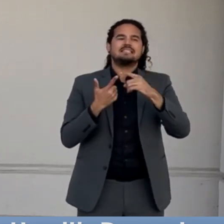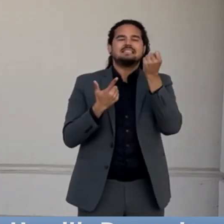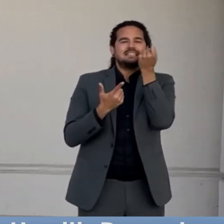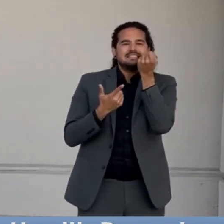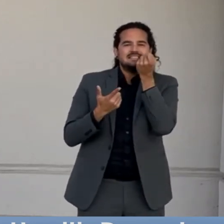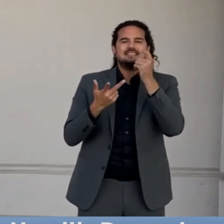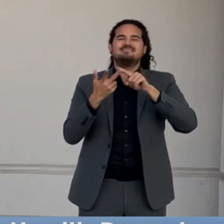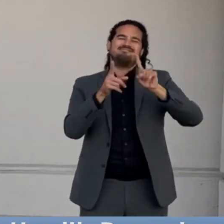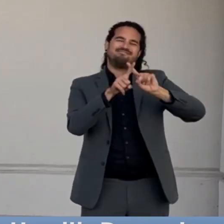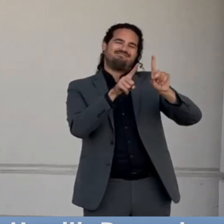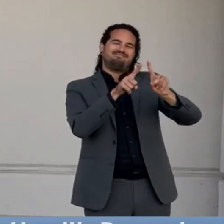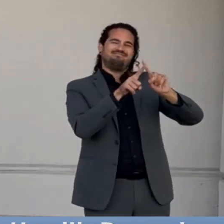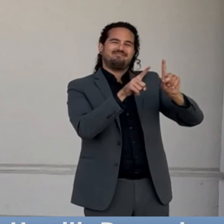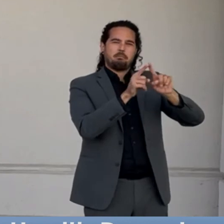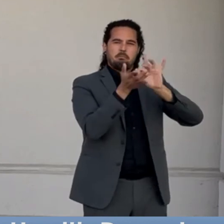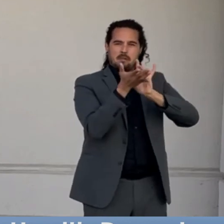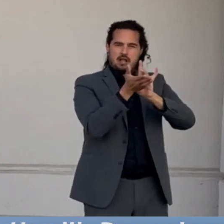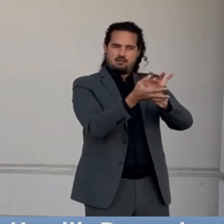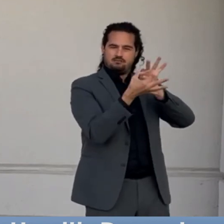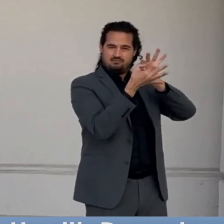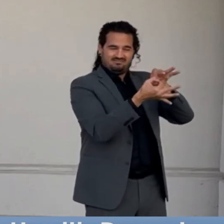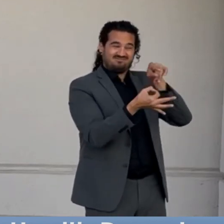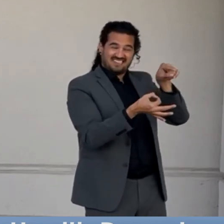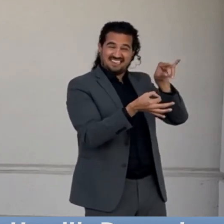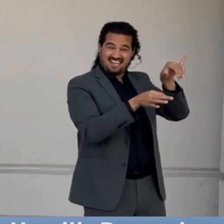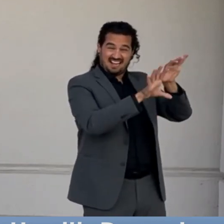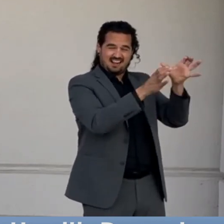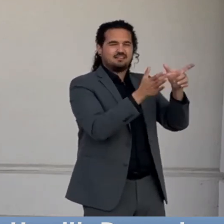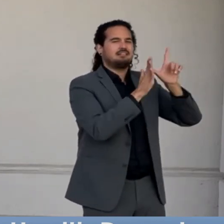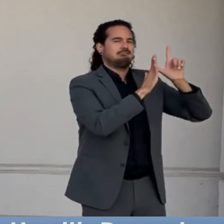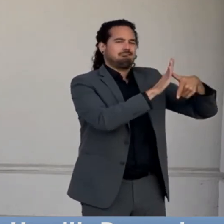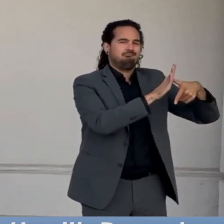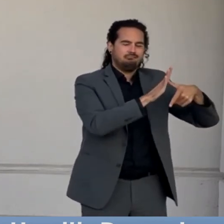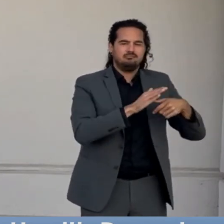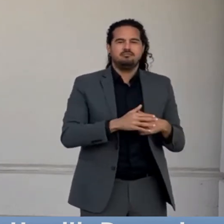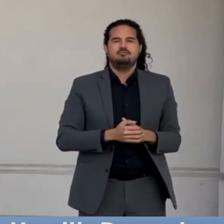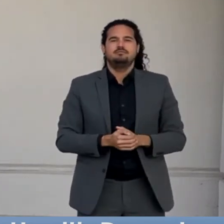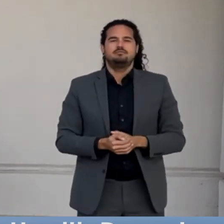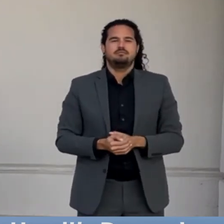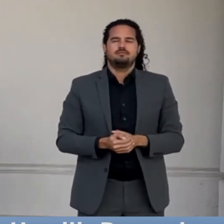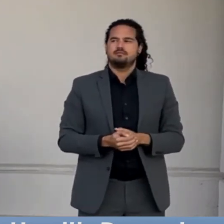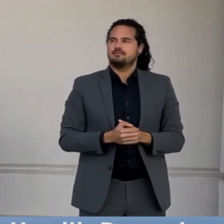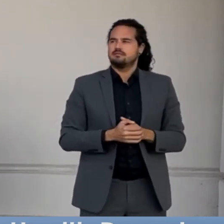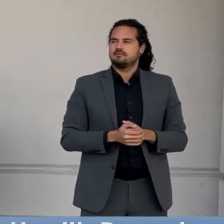as we get more and allocate it accordingly. NBC? Dr. Raymond?